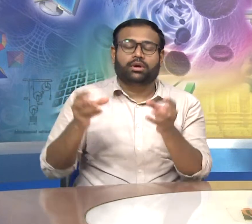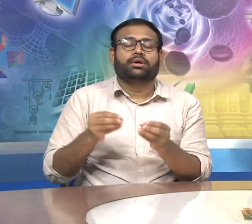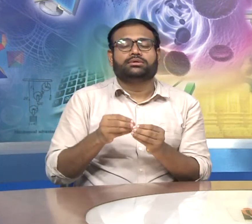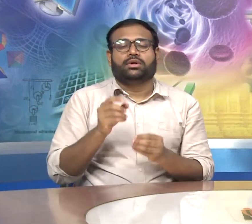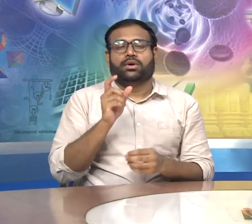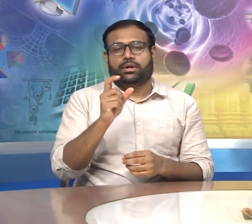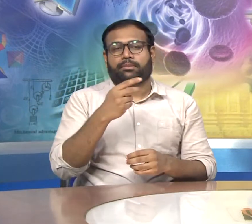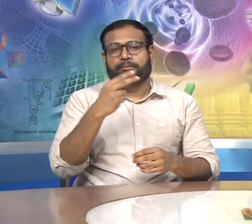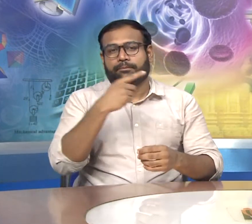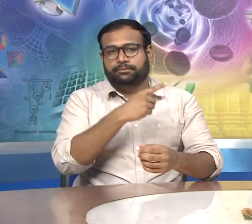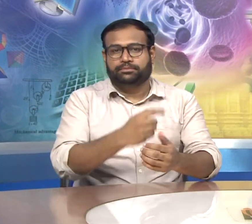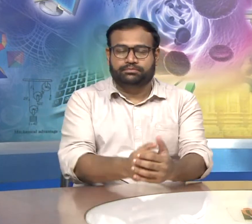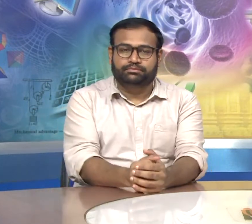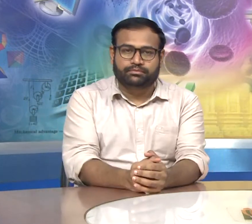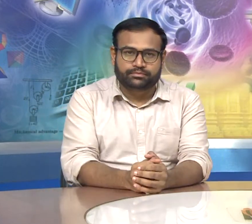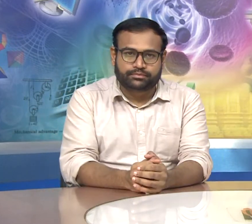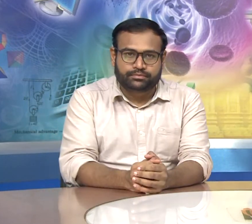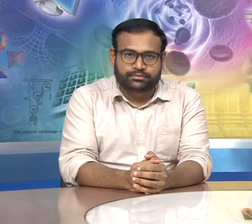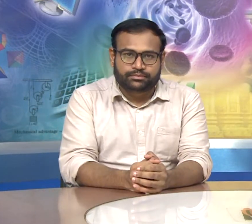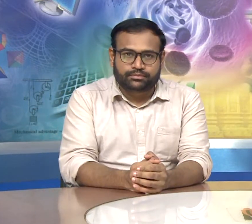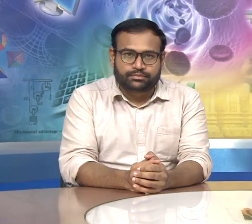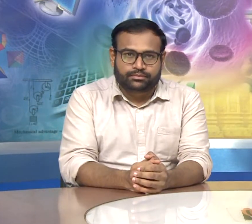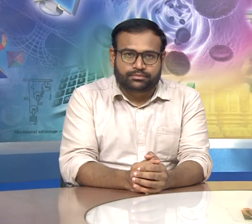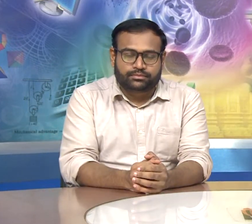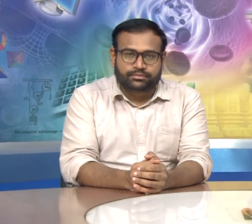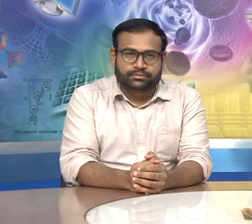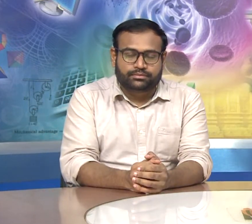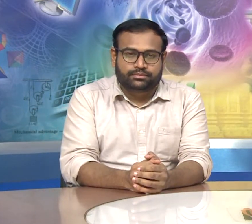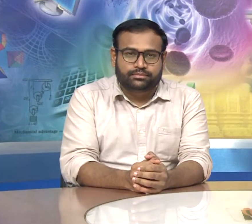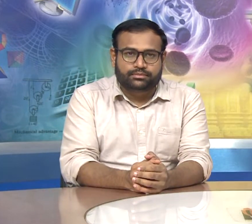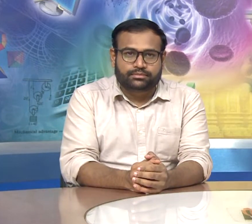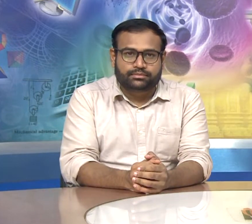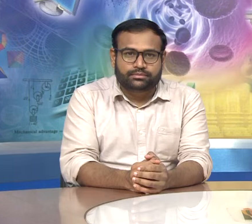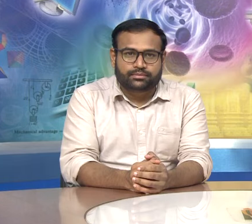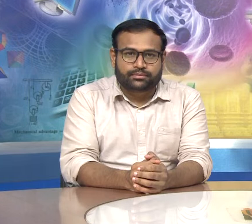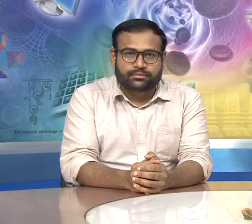want to do research, we need resources.